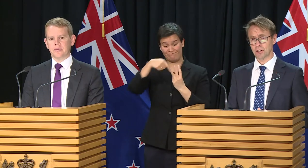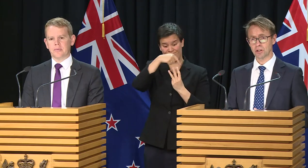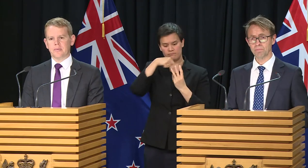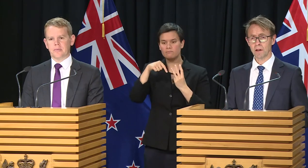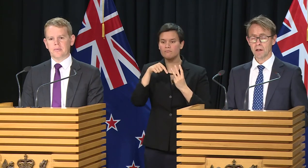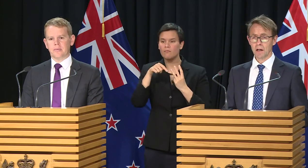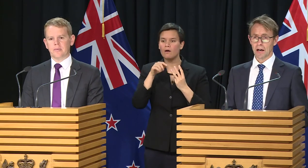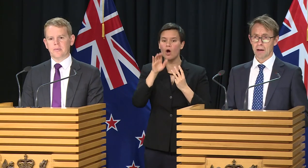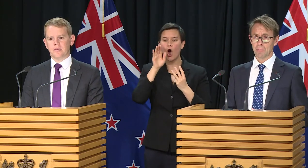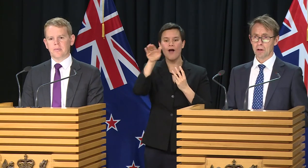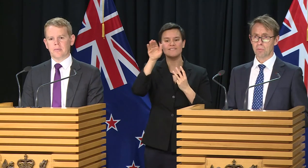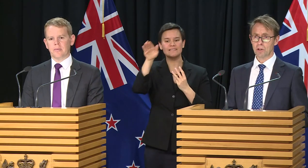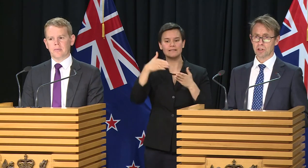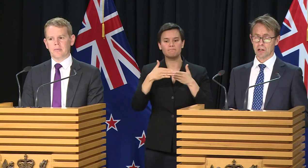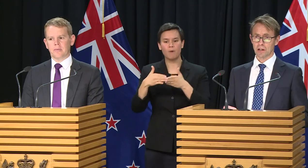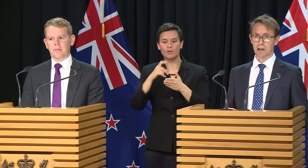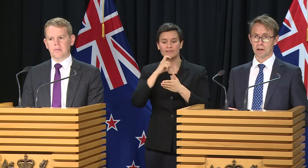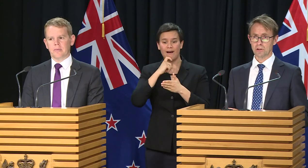to the infection.